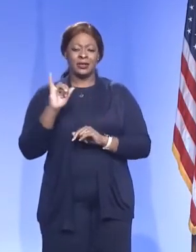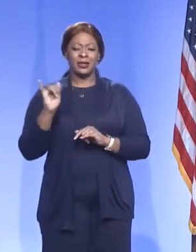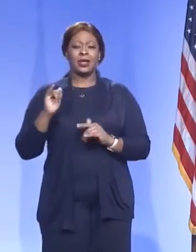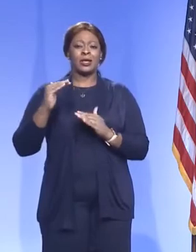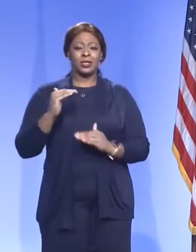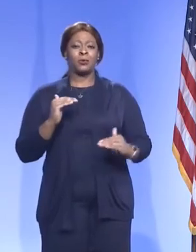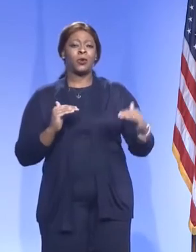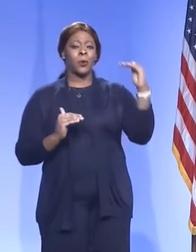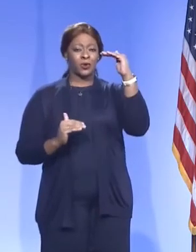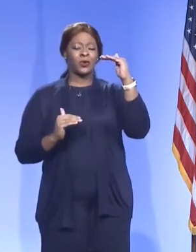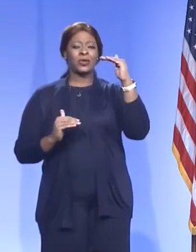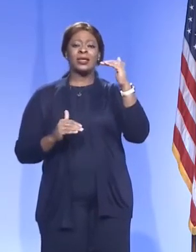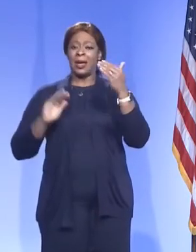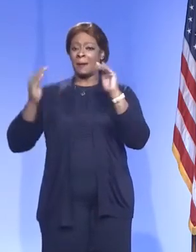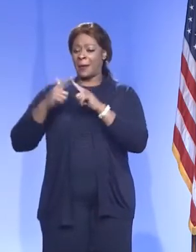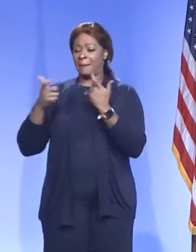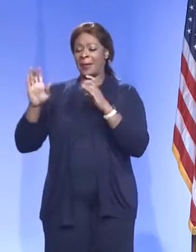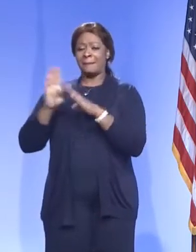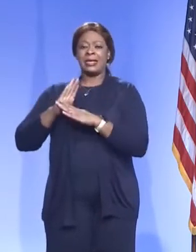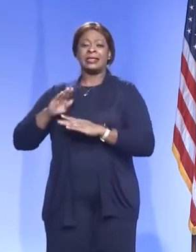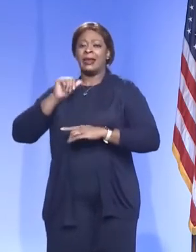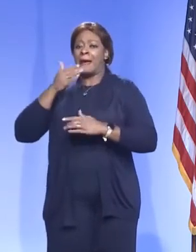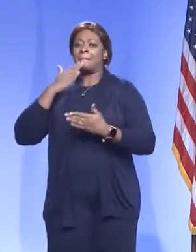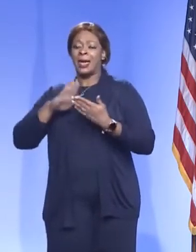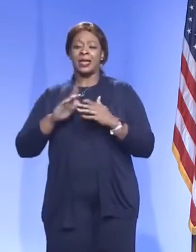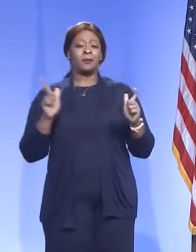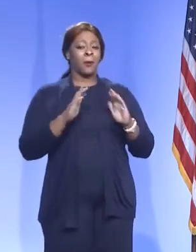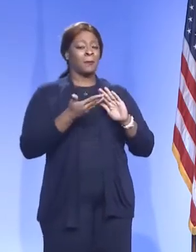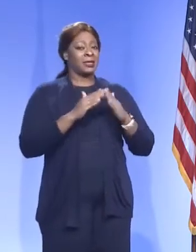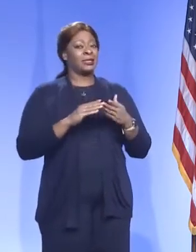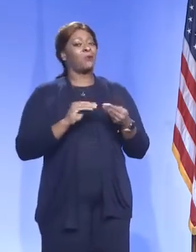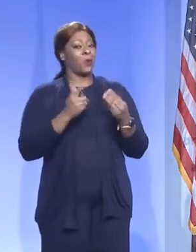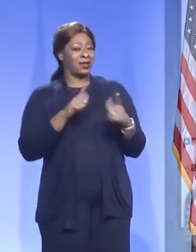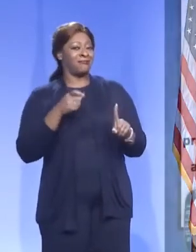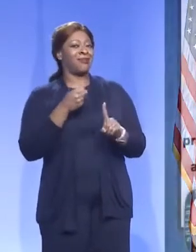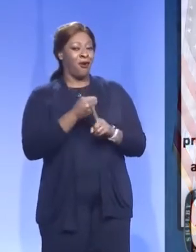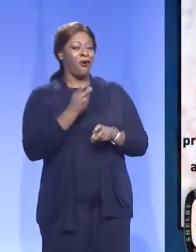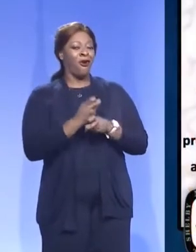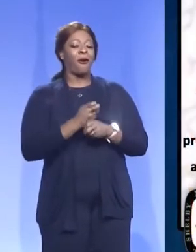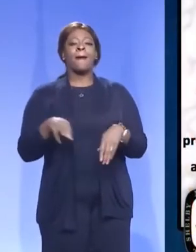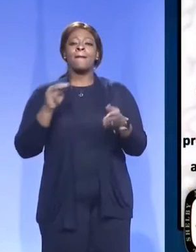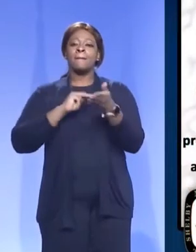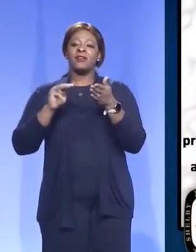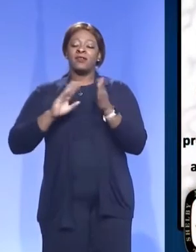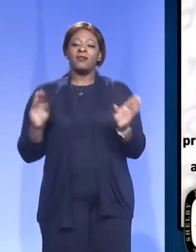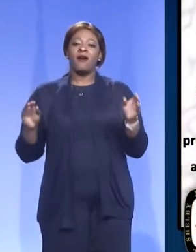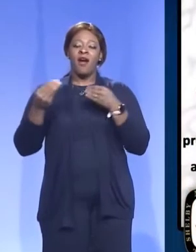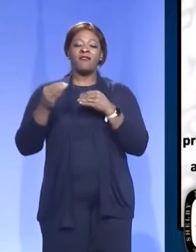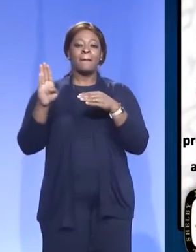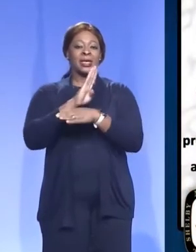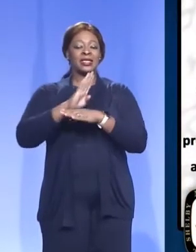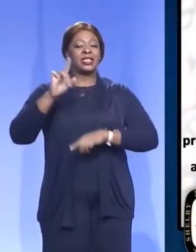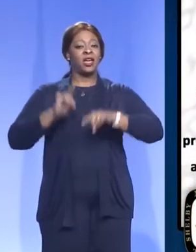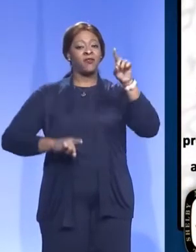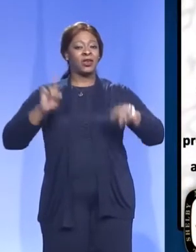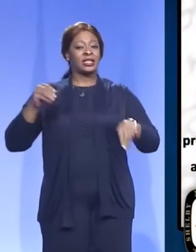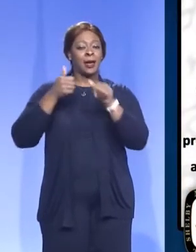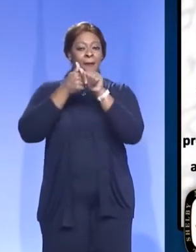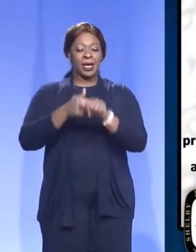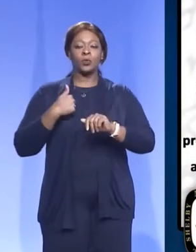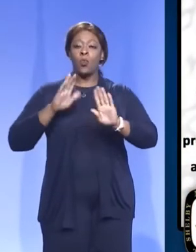disproportionately compared to big businesses. And we're sensitive to that. And through the Memphis Office of Business Diversity and Compliance, we